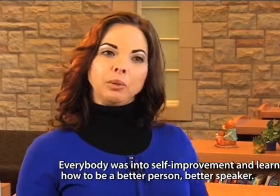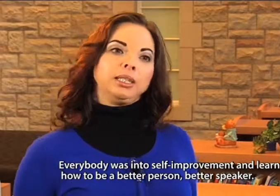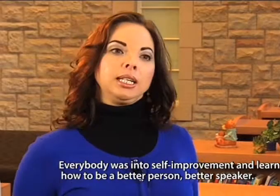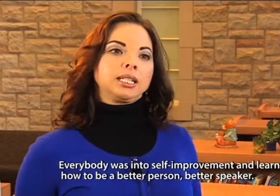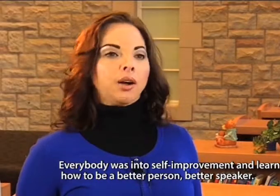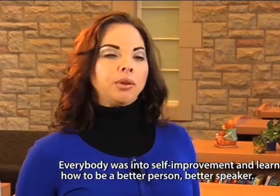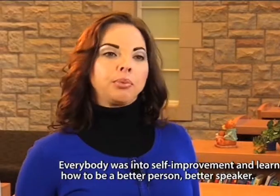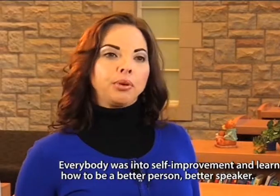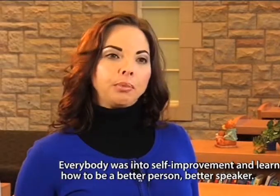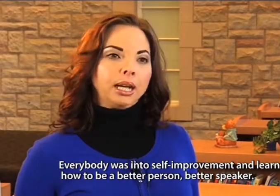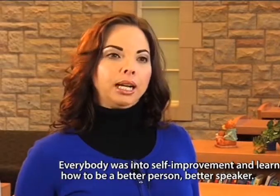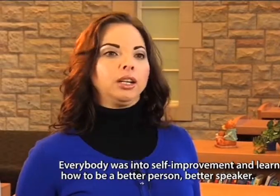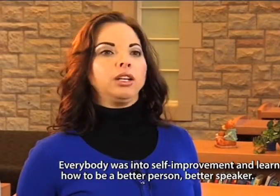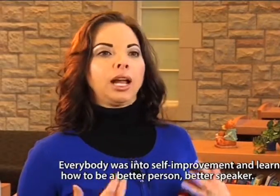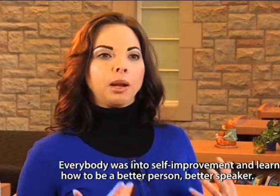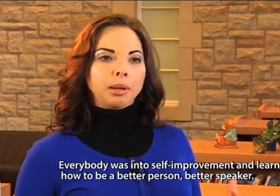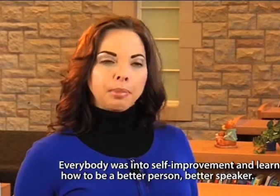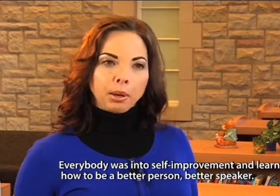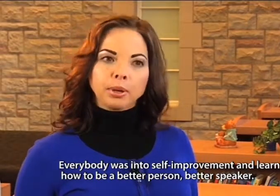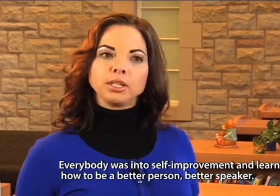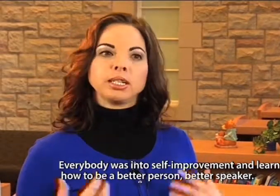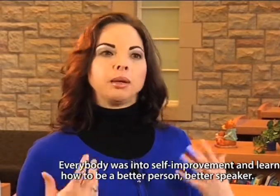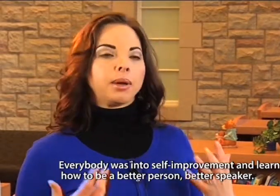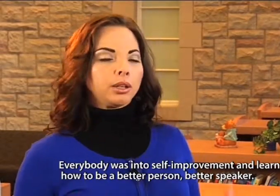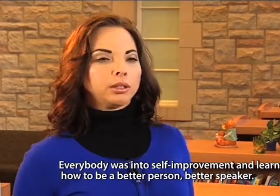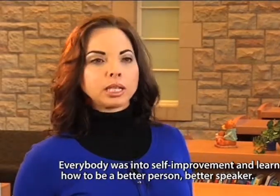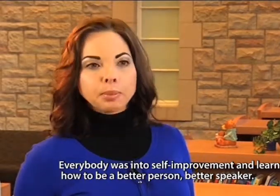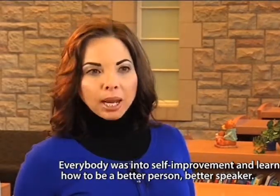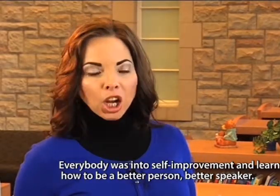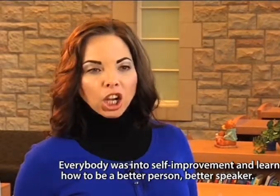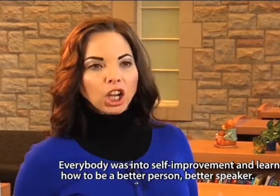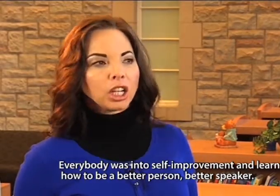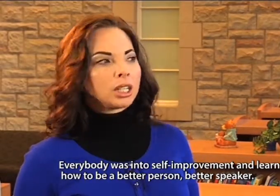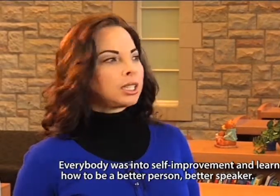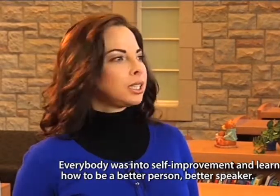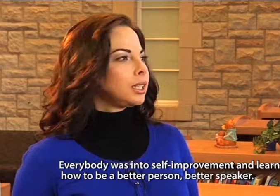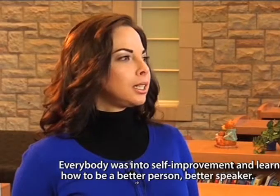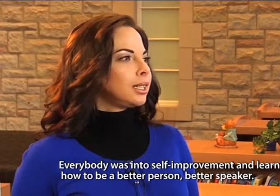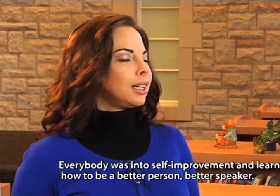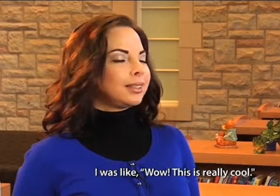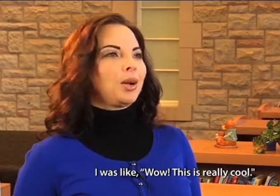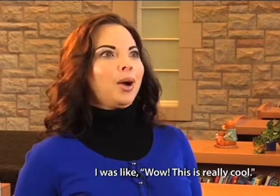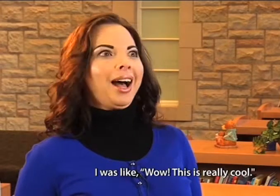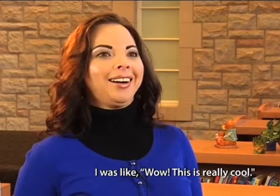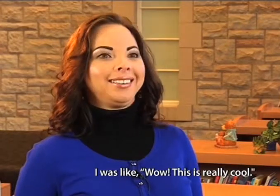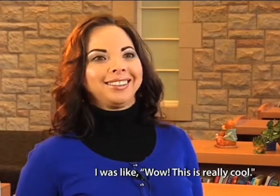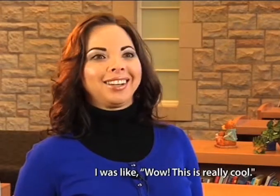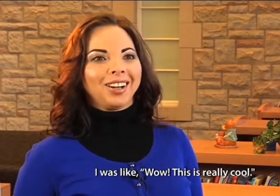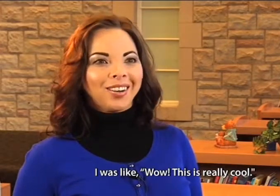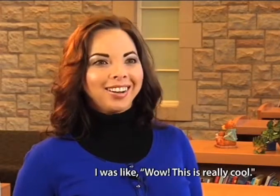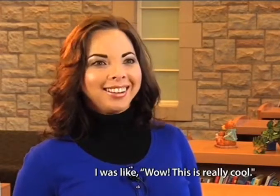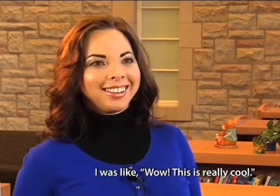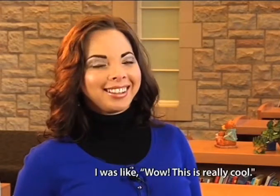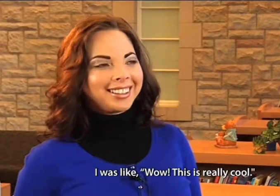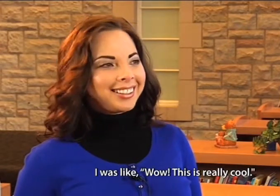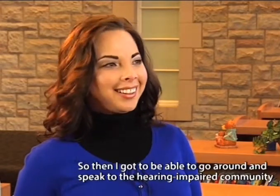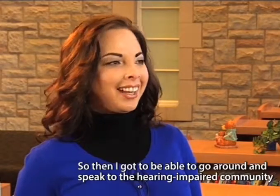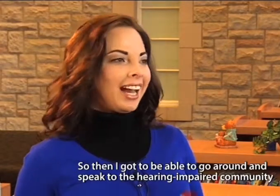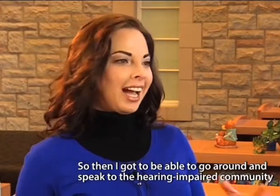was into self-improvement and learning how to be a better person, better speaker. I was like, wow, this is really cool. So then I got to